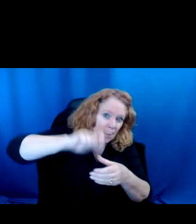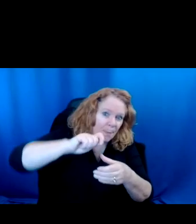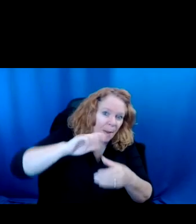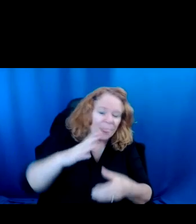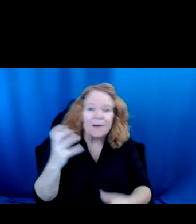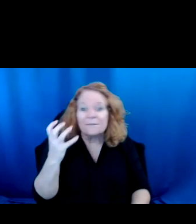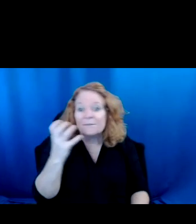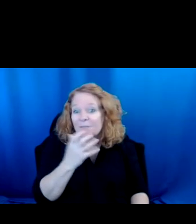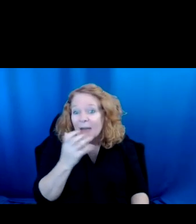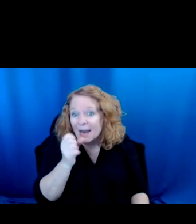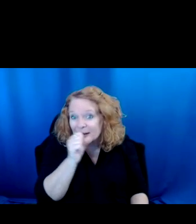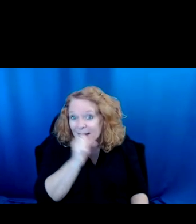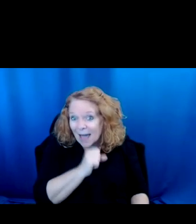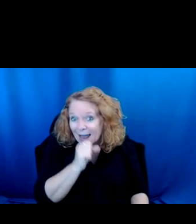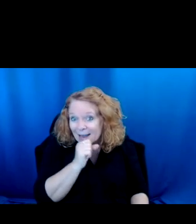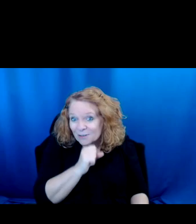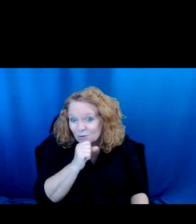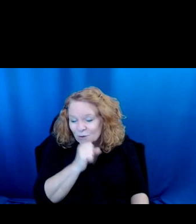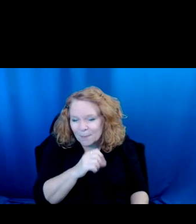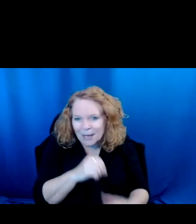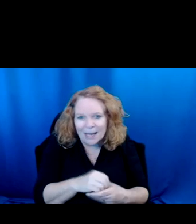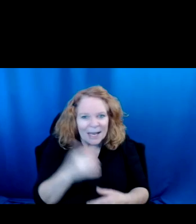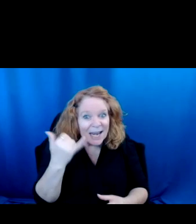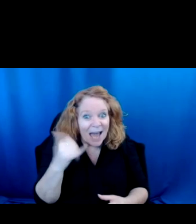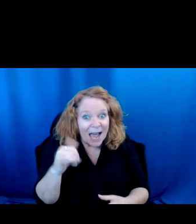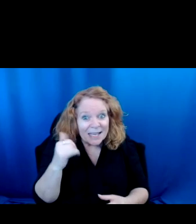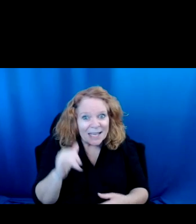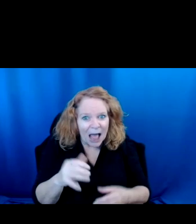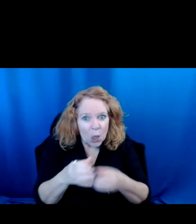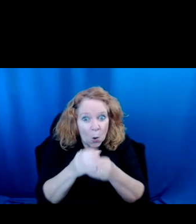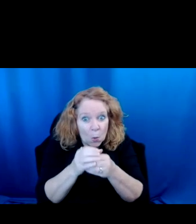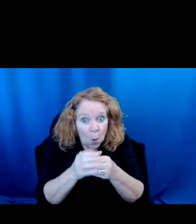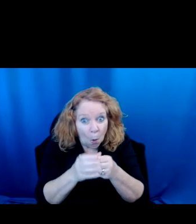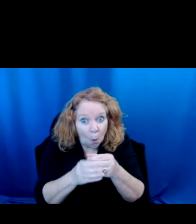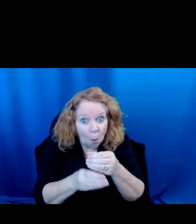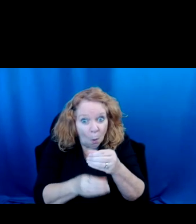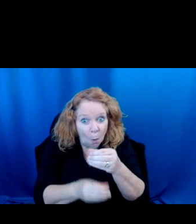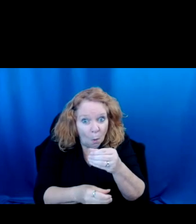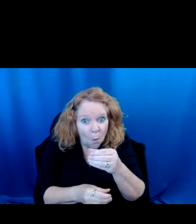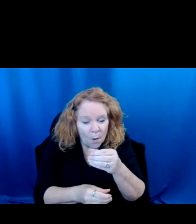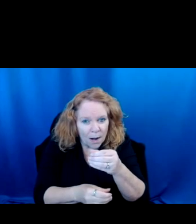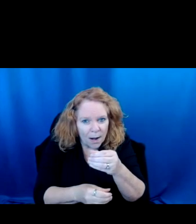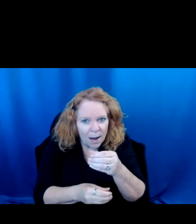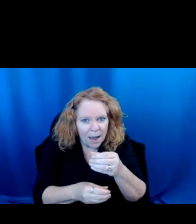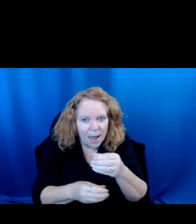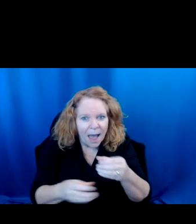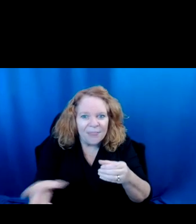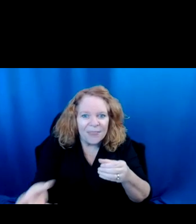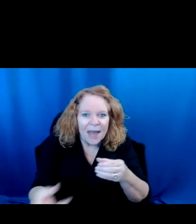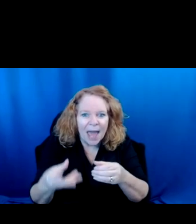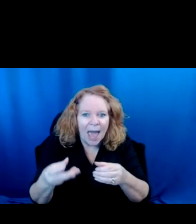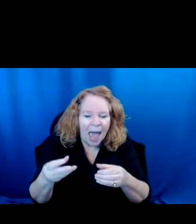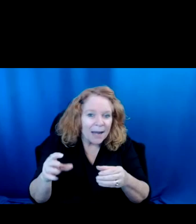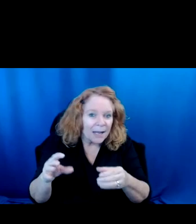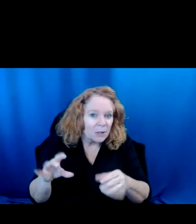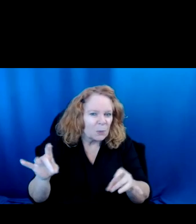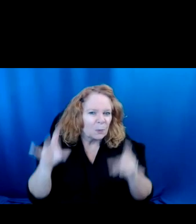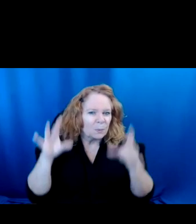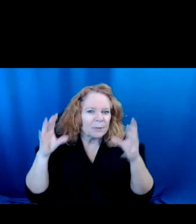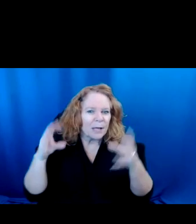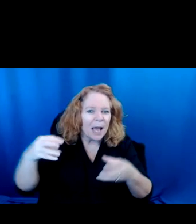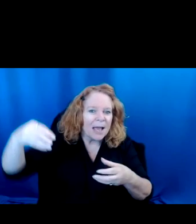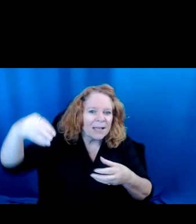flavours into the big yellow cones. And she added crispy sparkles